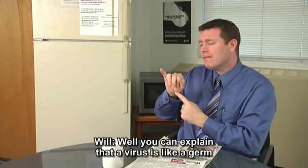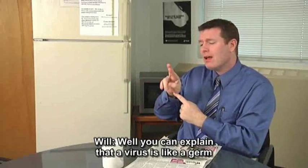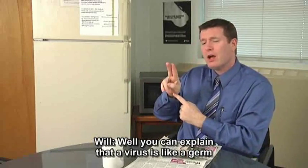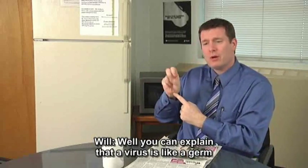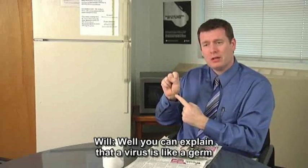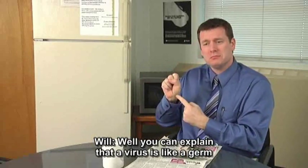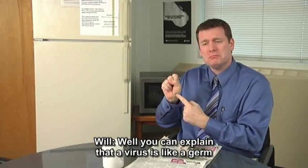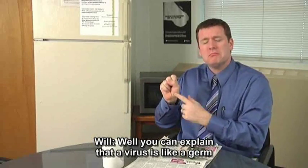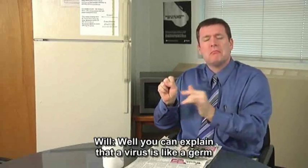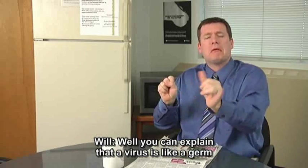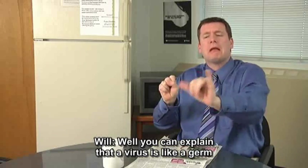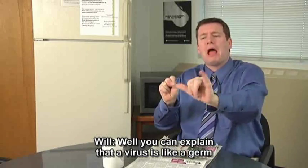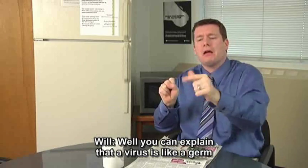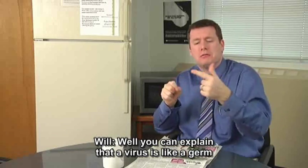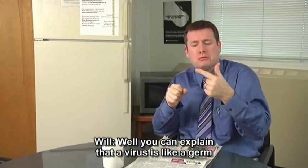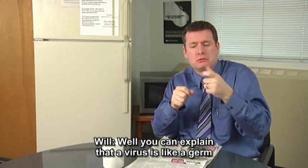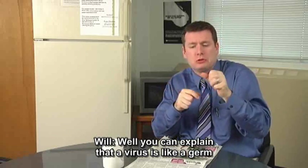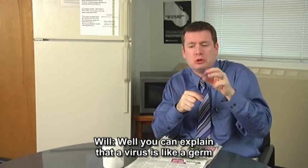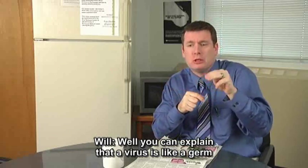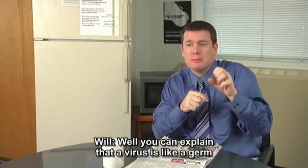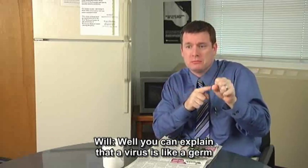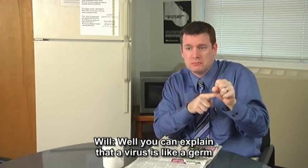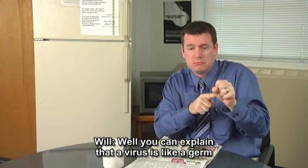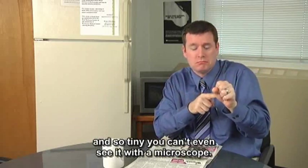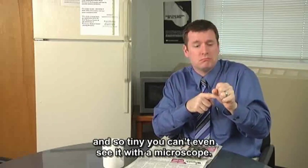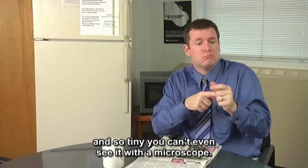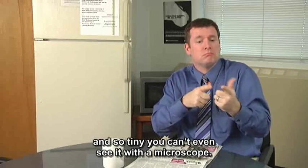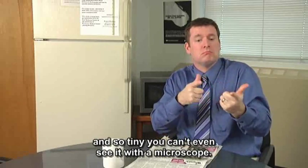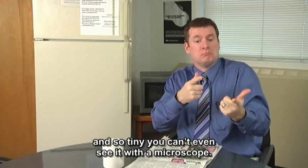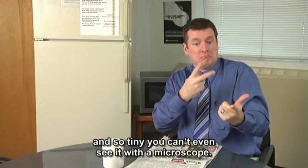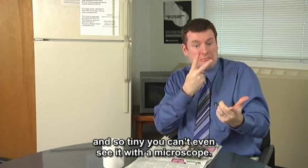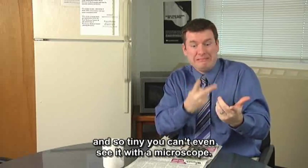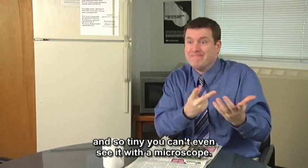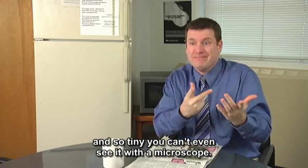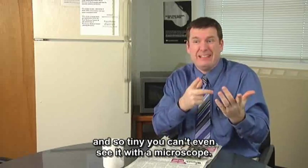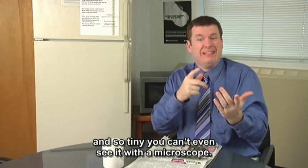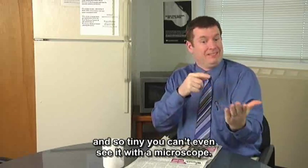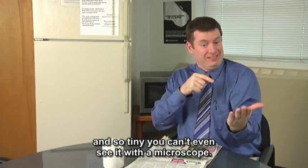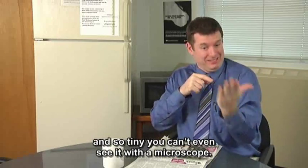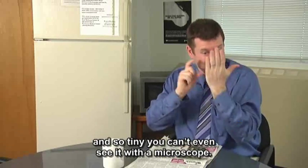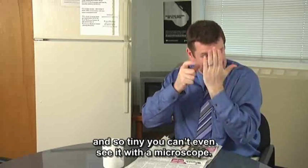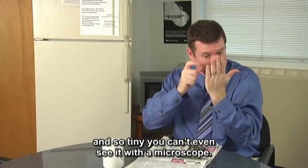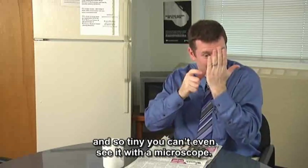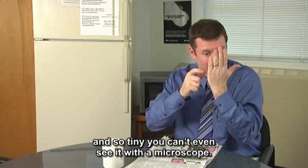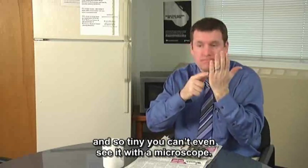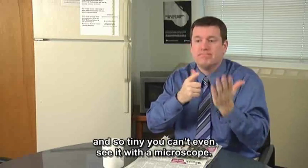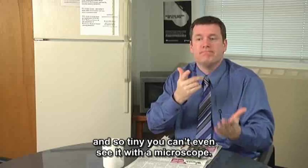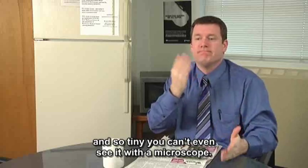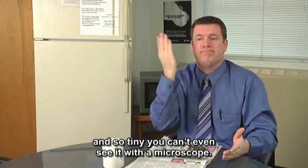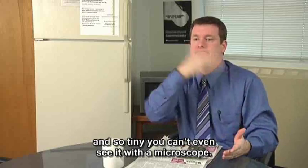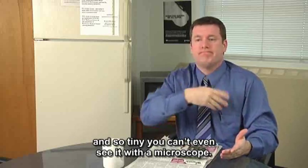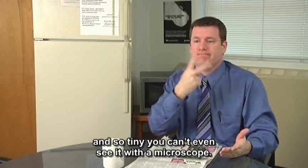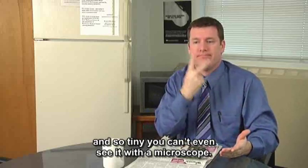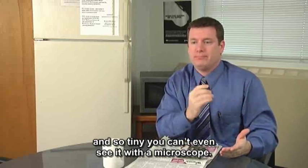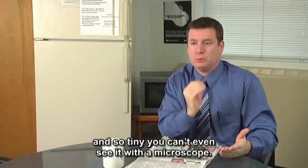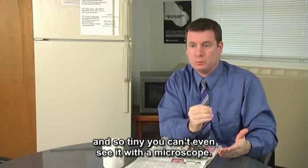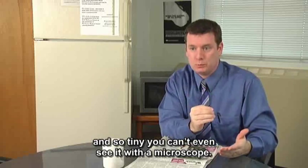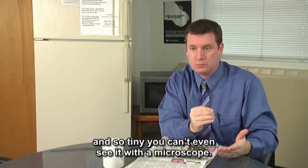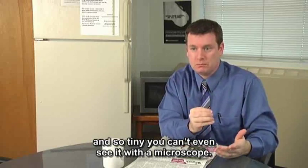virus is like a germ, and so tiny, you can't even see it with a microscope. It